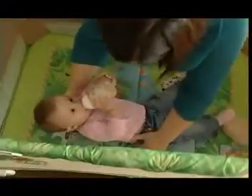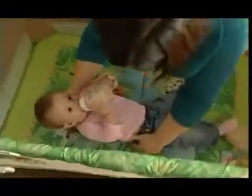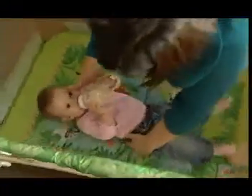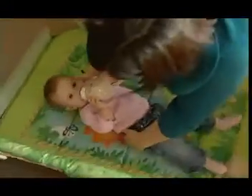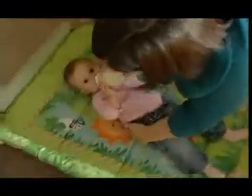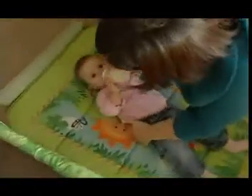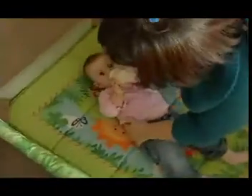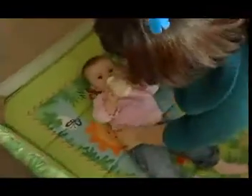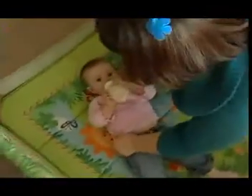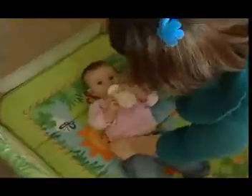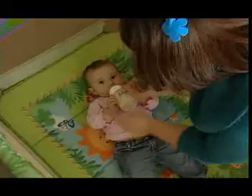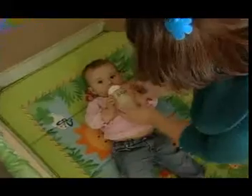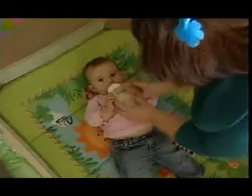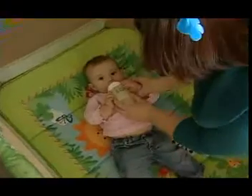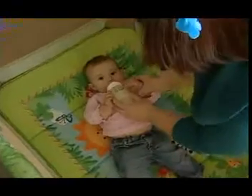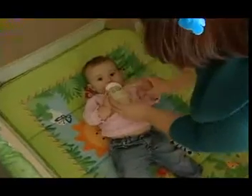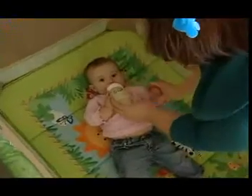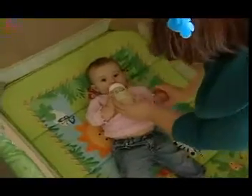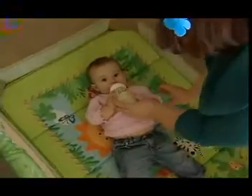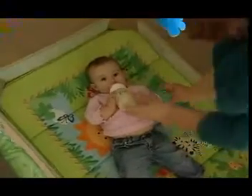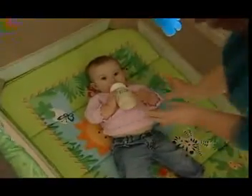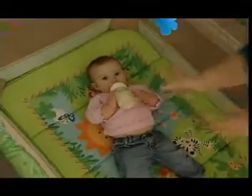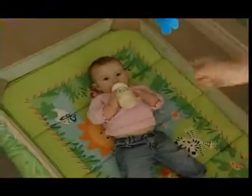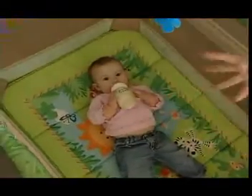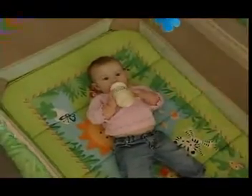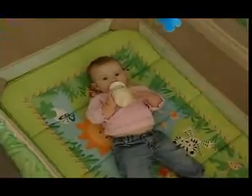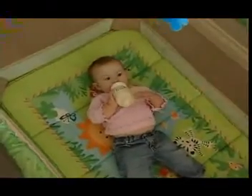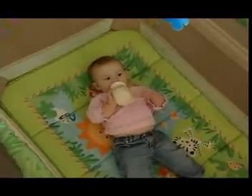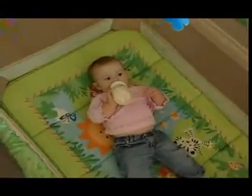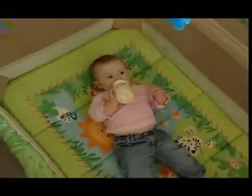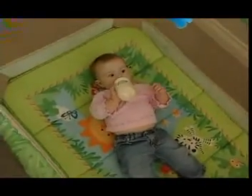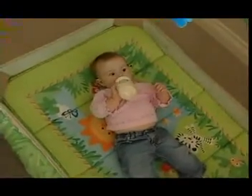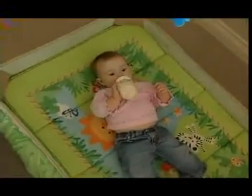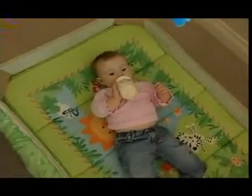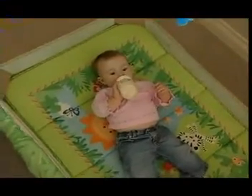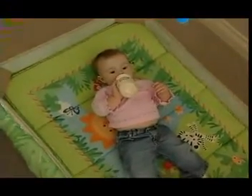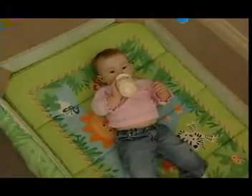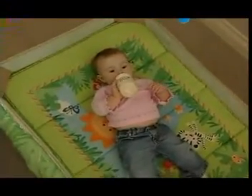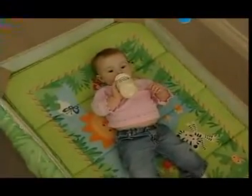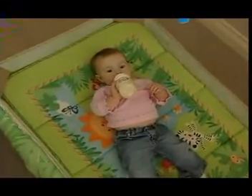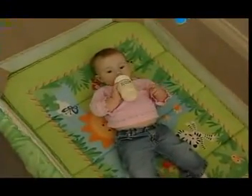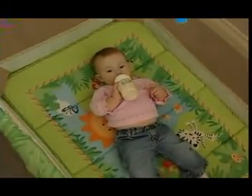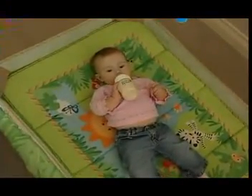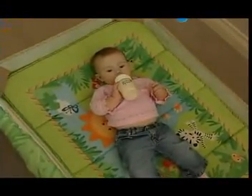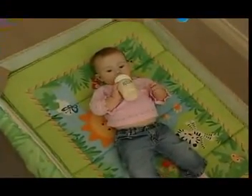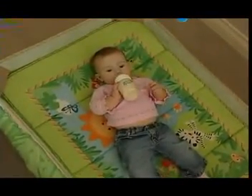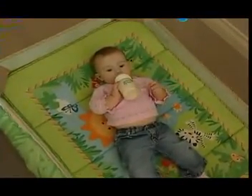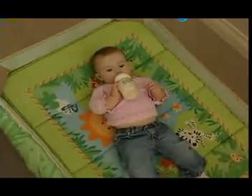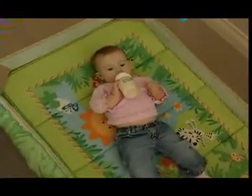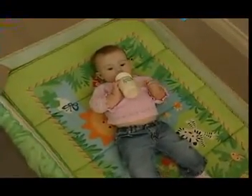Melanie also hopes it will help both of them communicate with Emma's uncle, who is deaf. There have been small improvements since they enrolled in the classes and you can